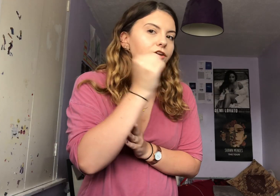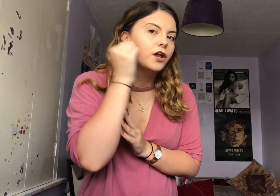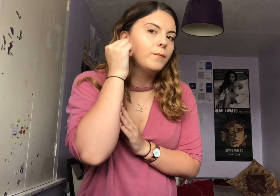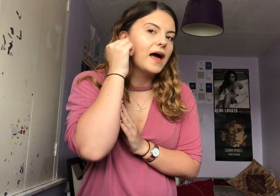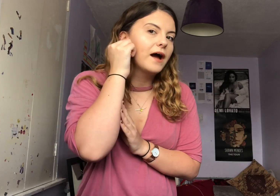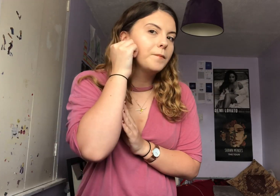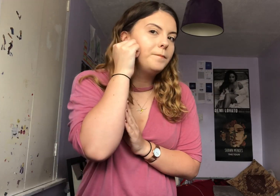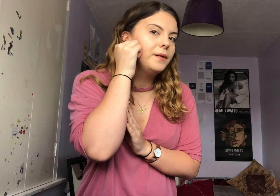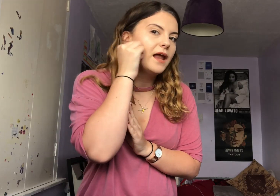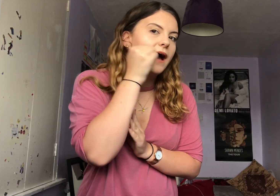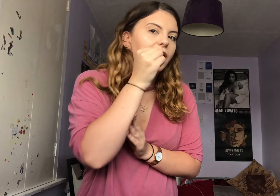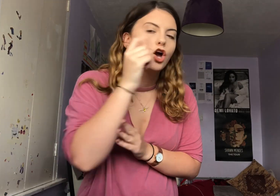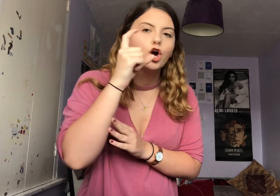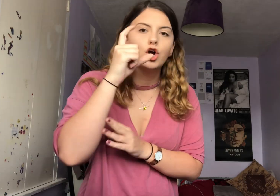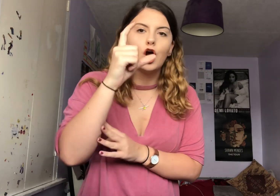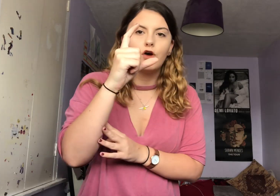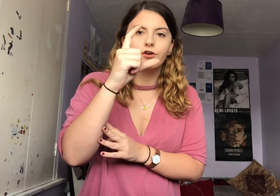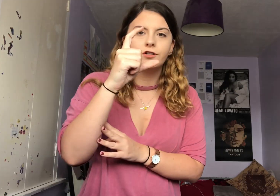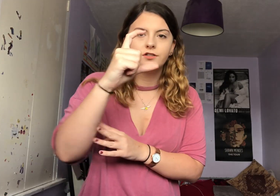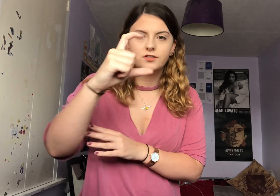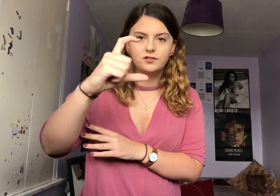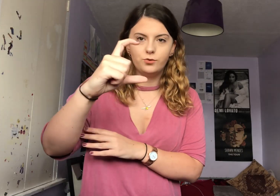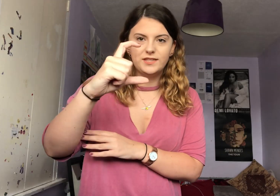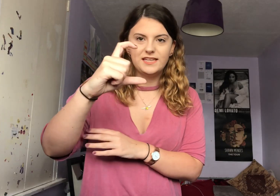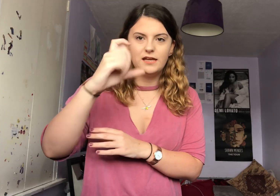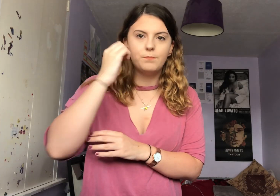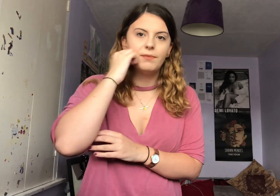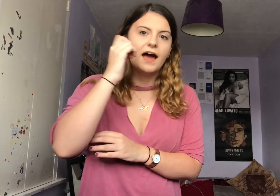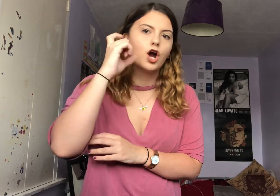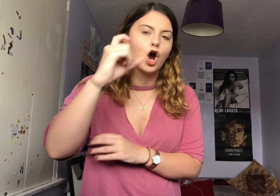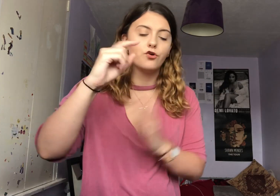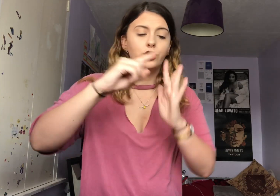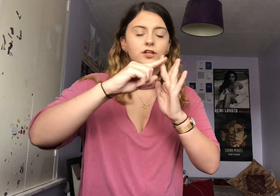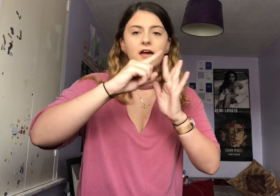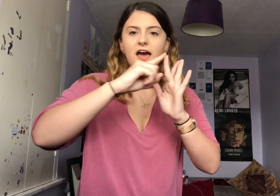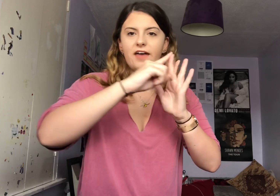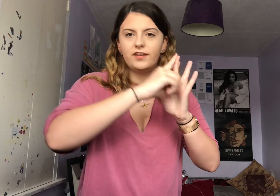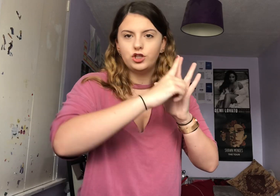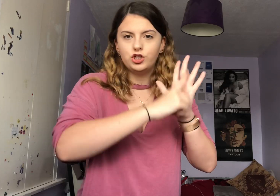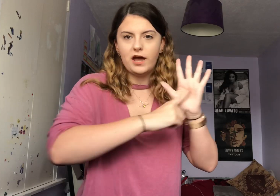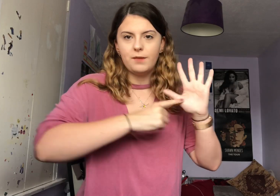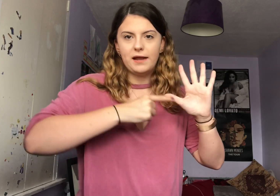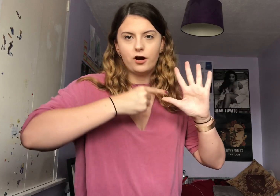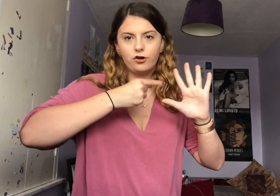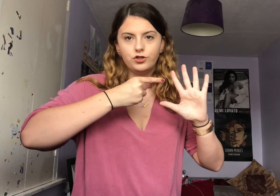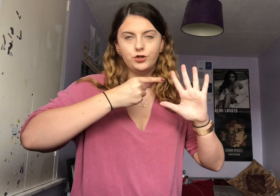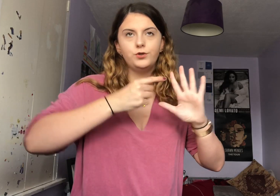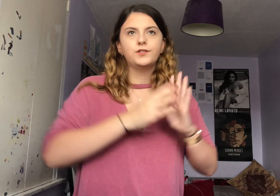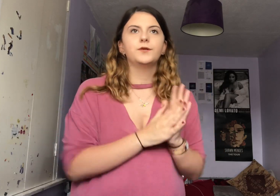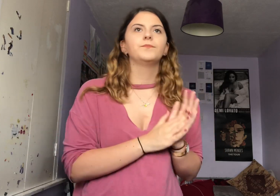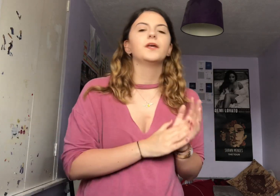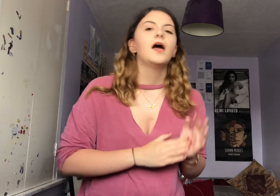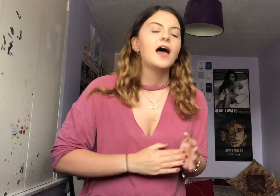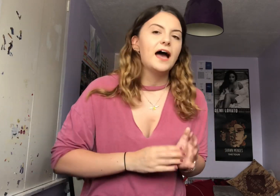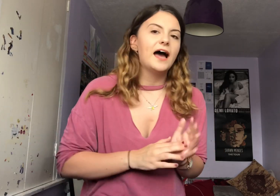colour black, black currant, so we see black currant and then a J, black currant juice,